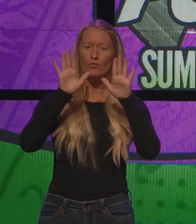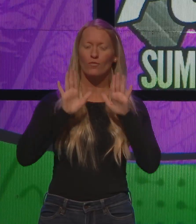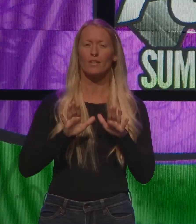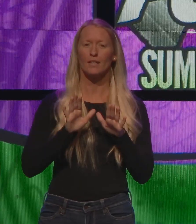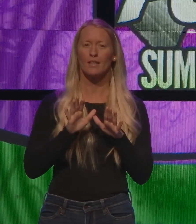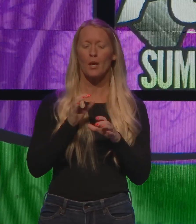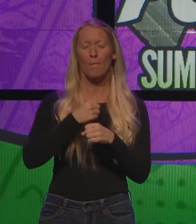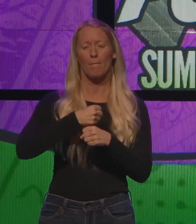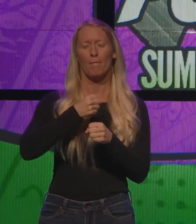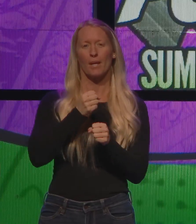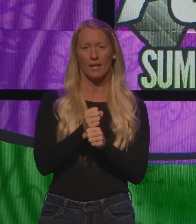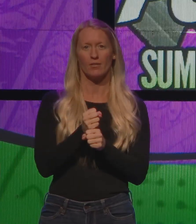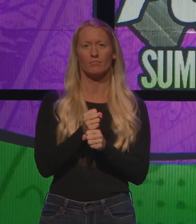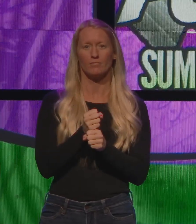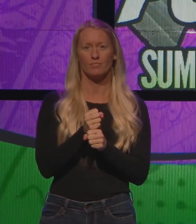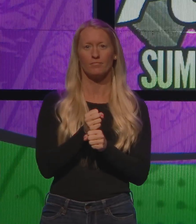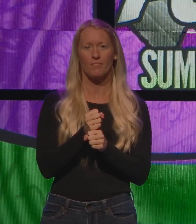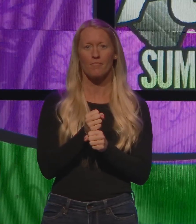made. Now,